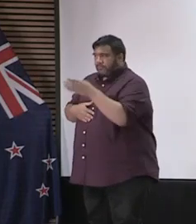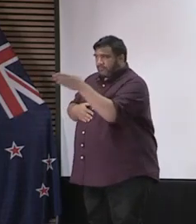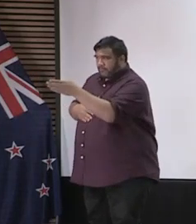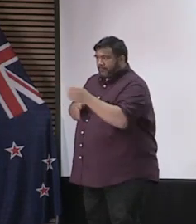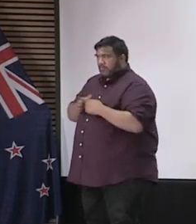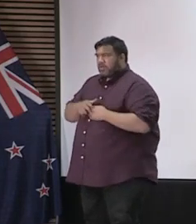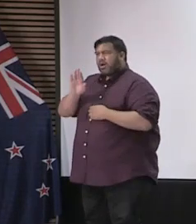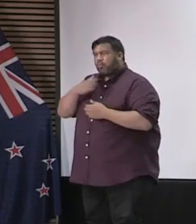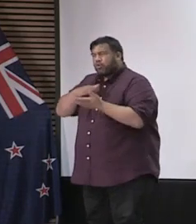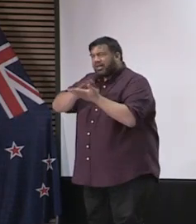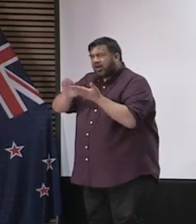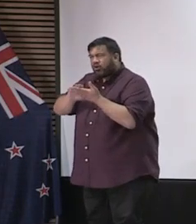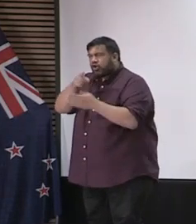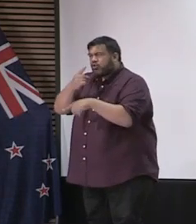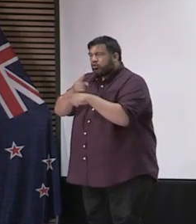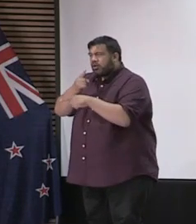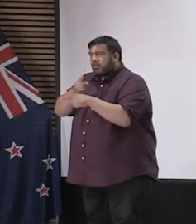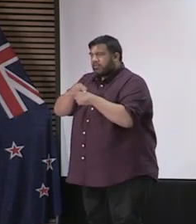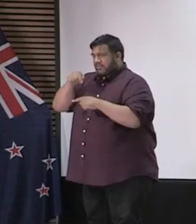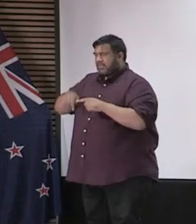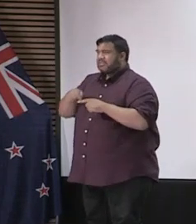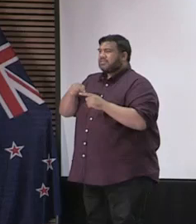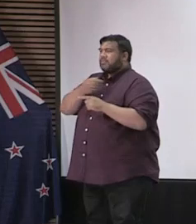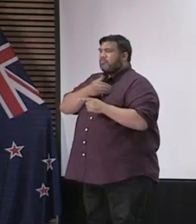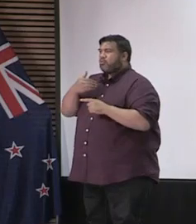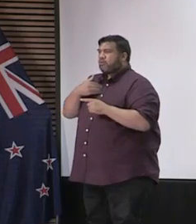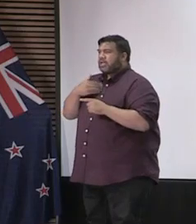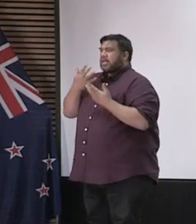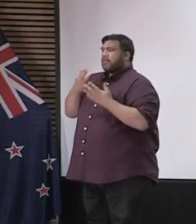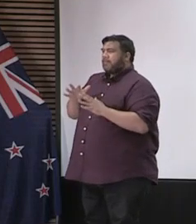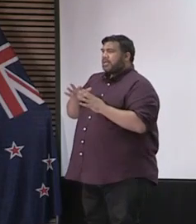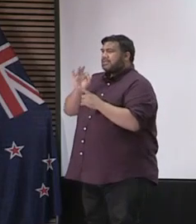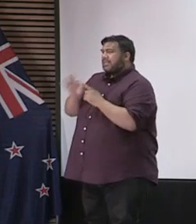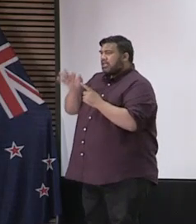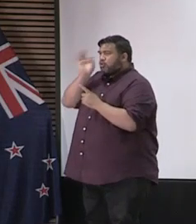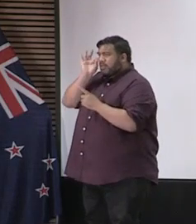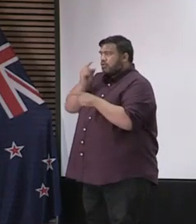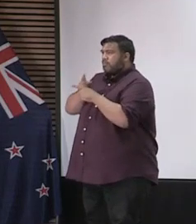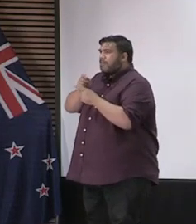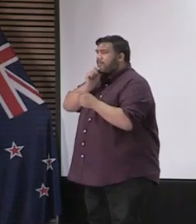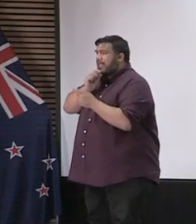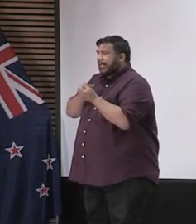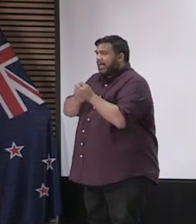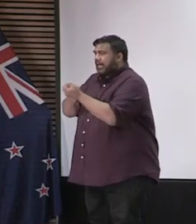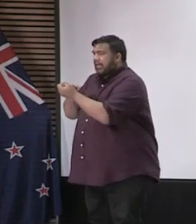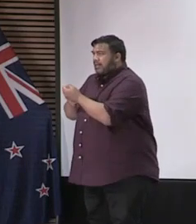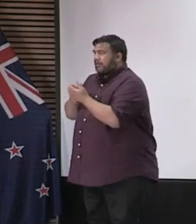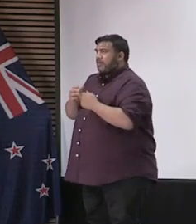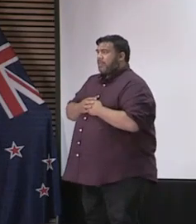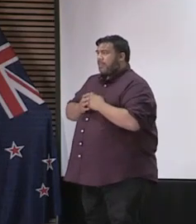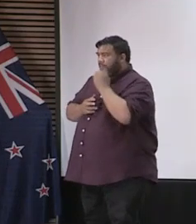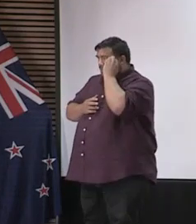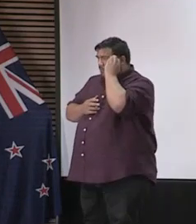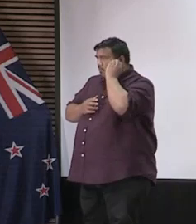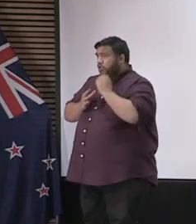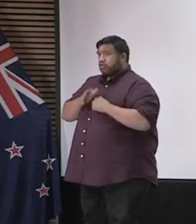point around the Media Select Committee this morning, is the government considering redirecting that advertising away from those global